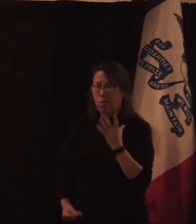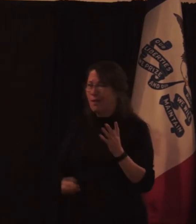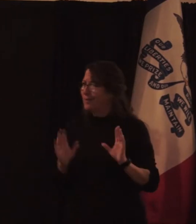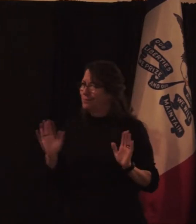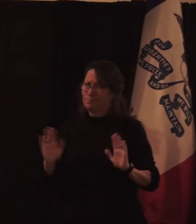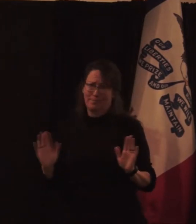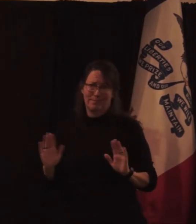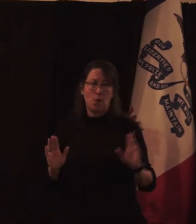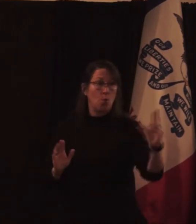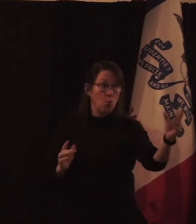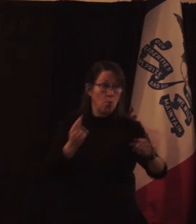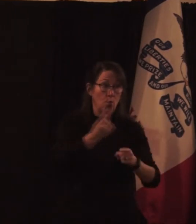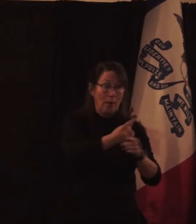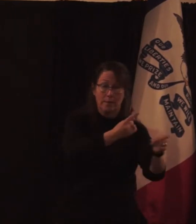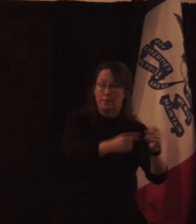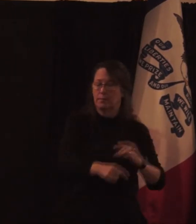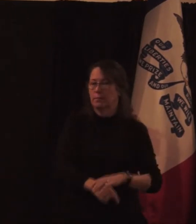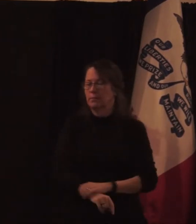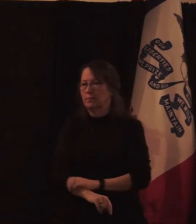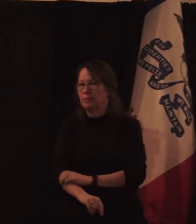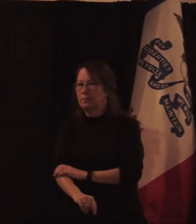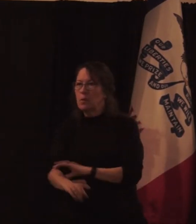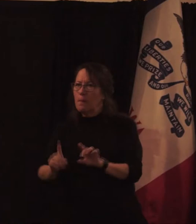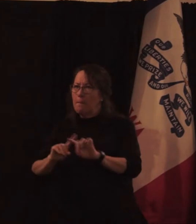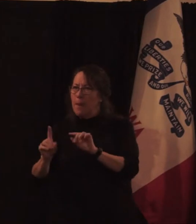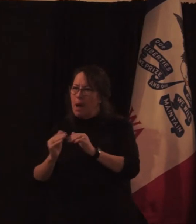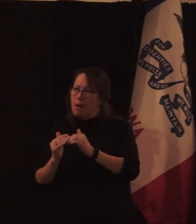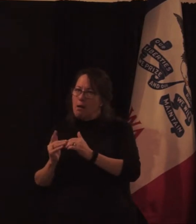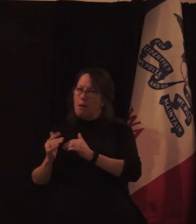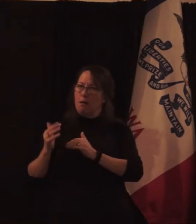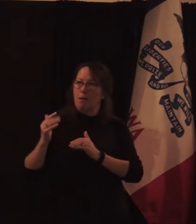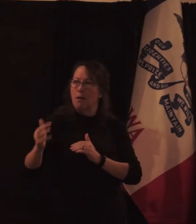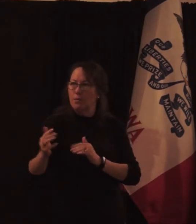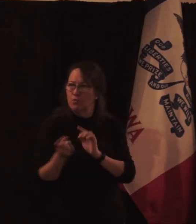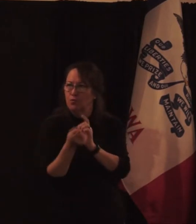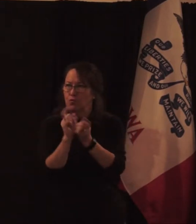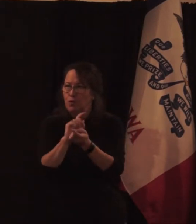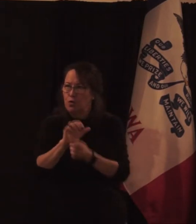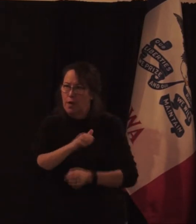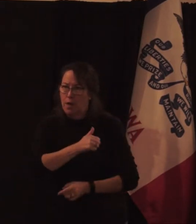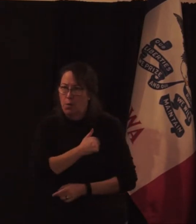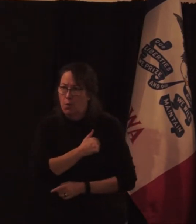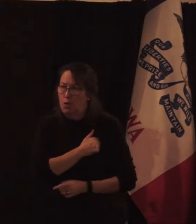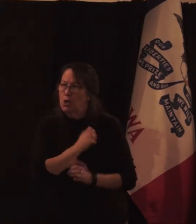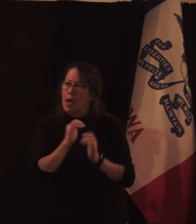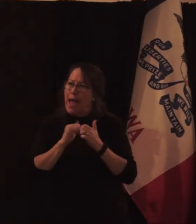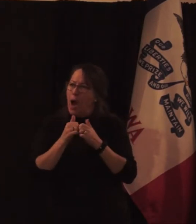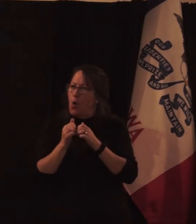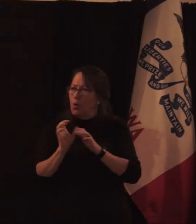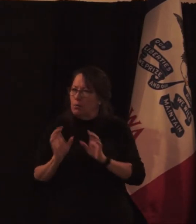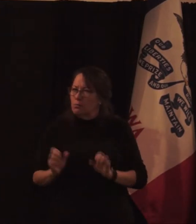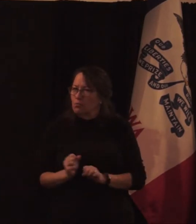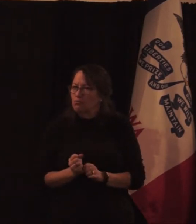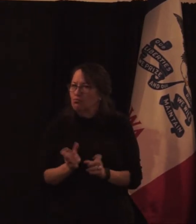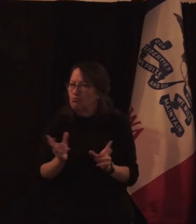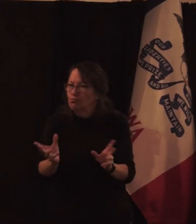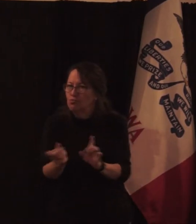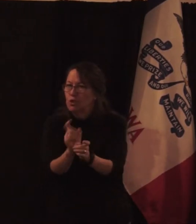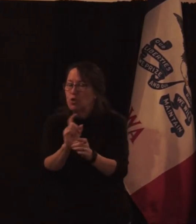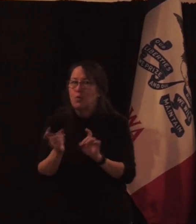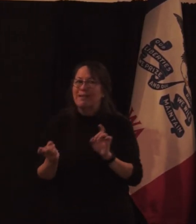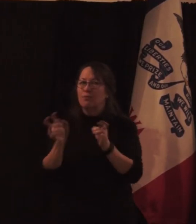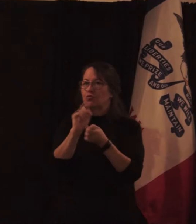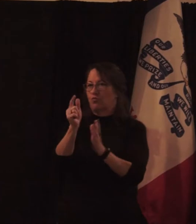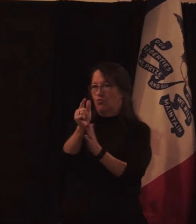away with. But to accelerate these changes in attitudes, We need to change and modify